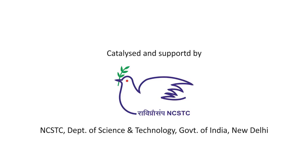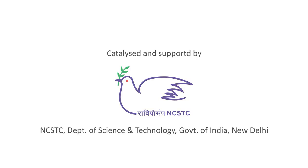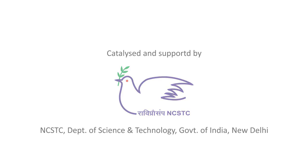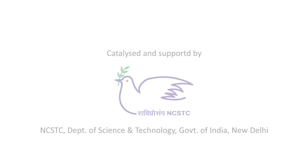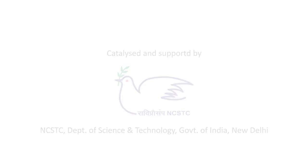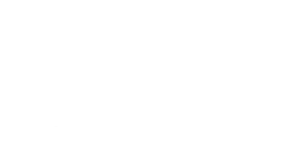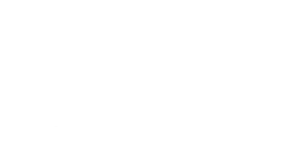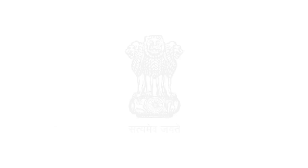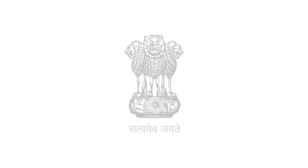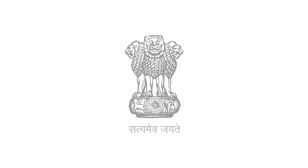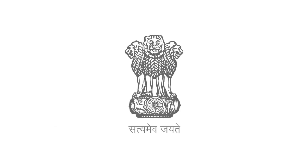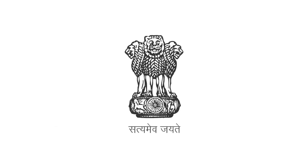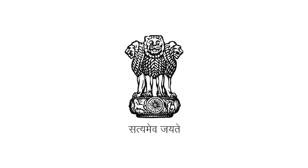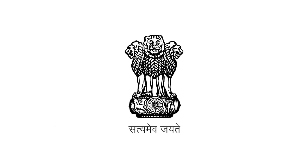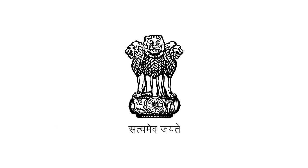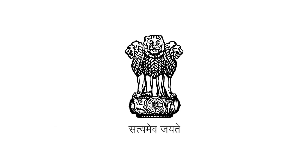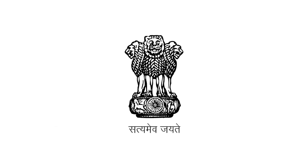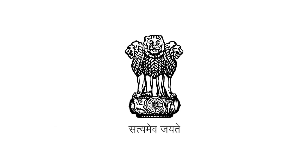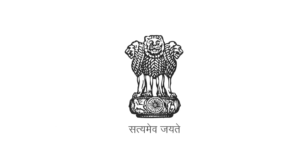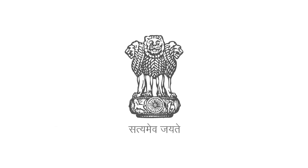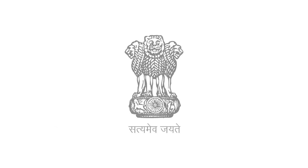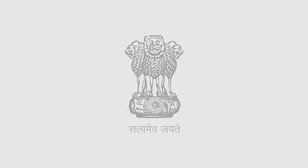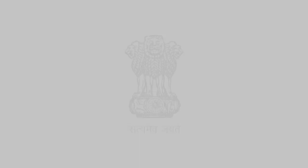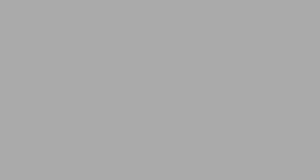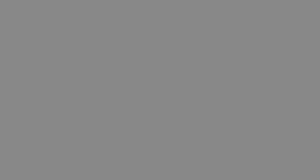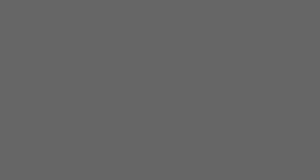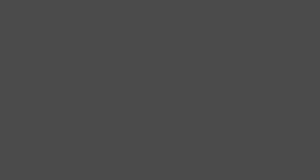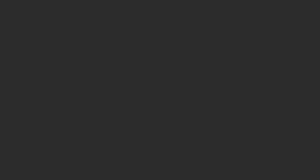can stop laughing